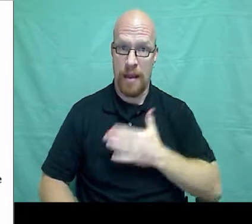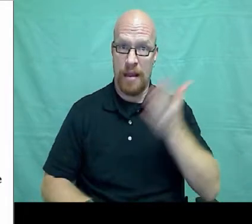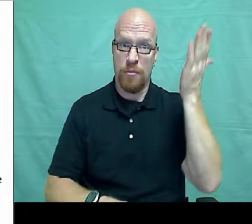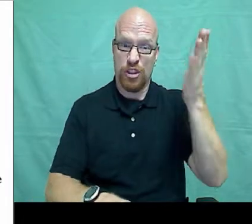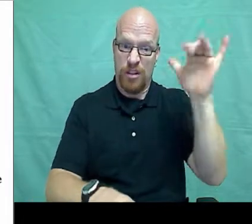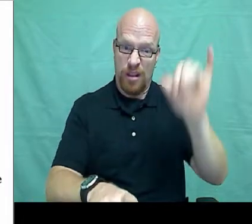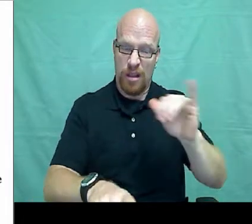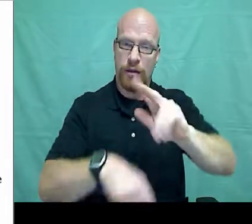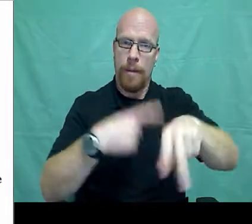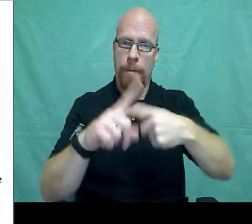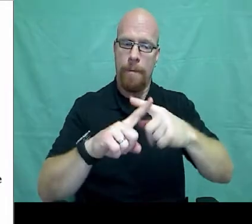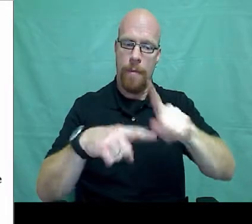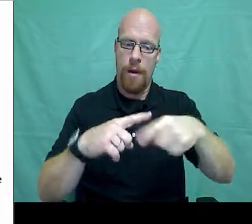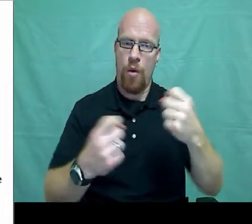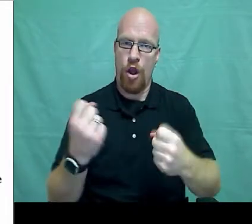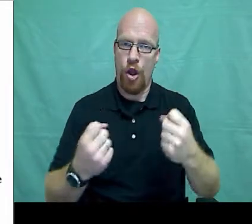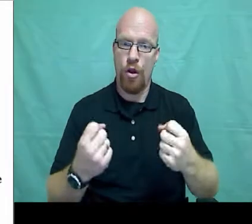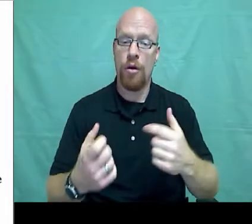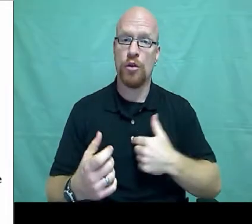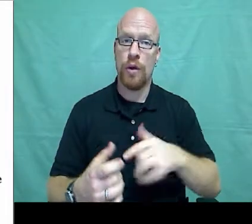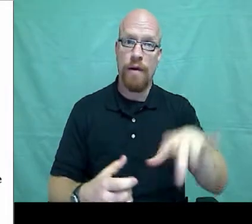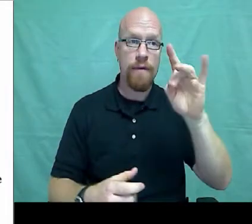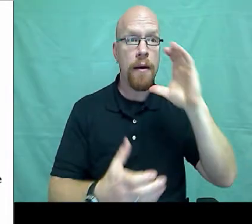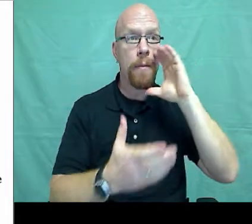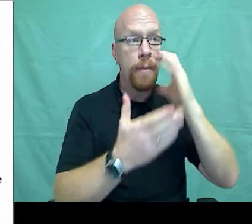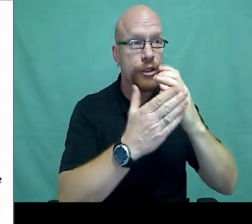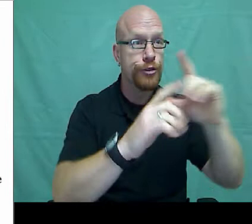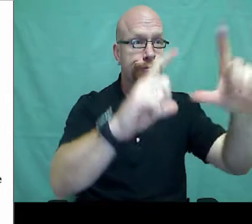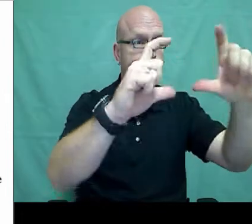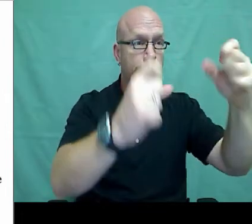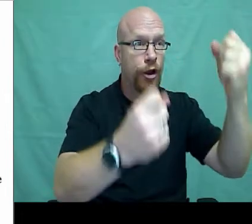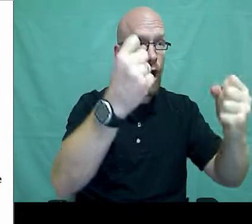My presentation is about automobiles.